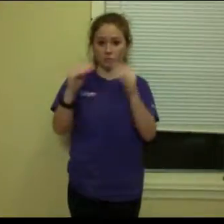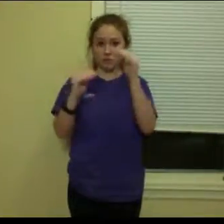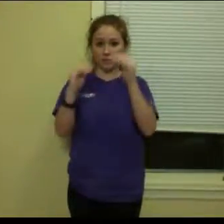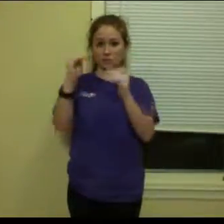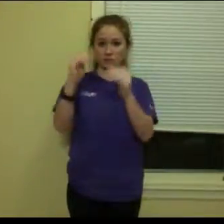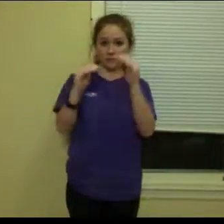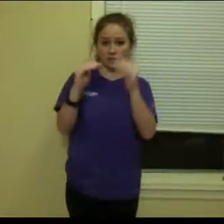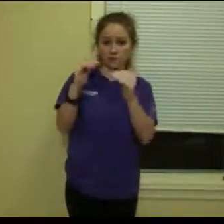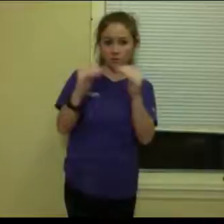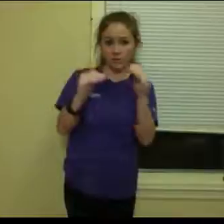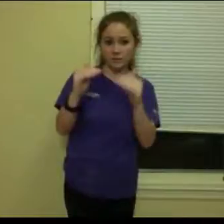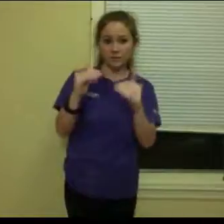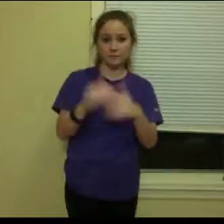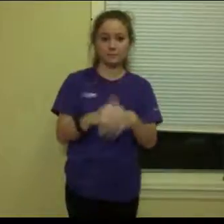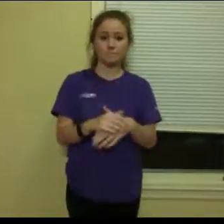it helps to have economic balance,